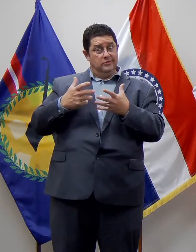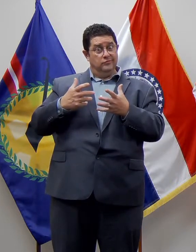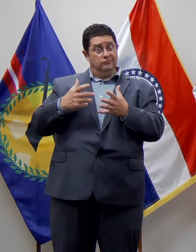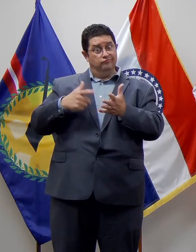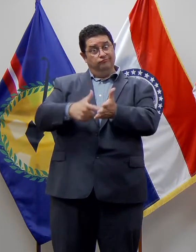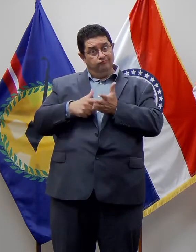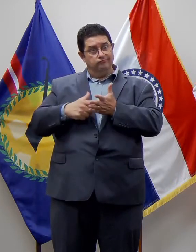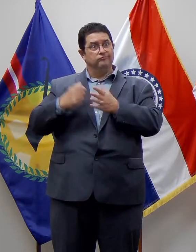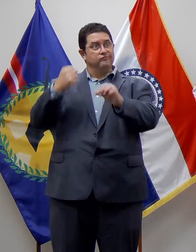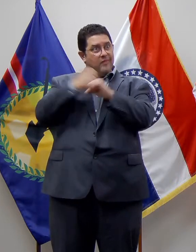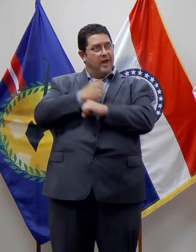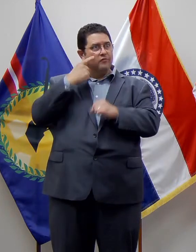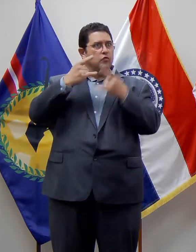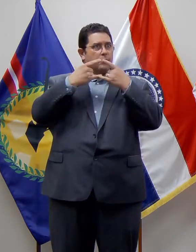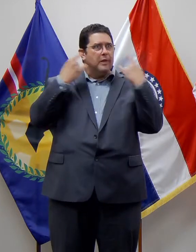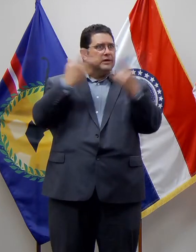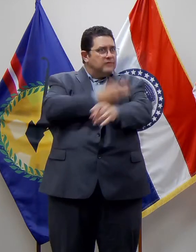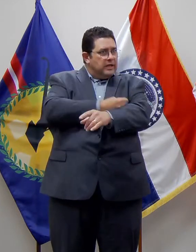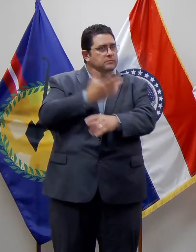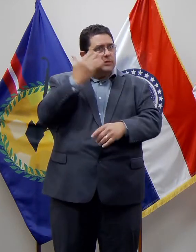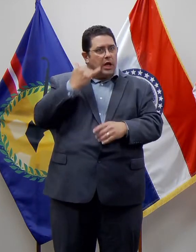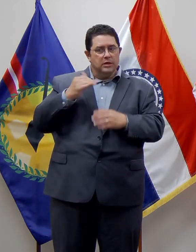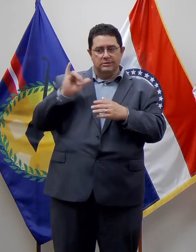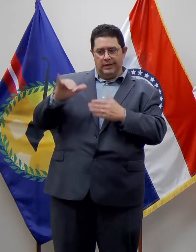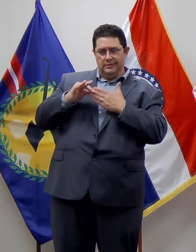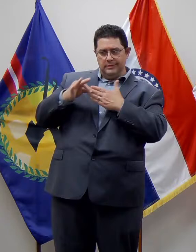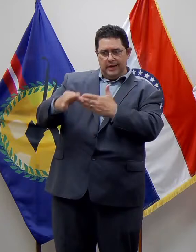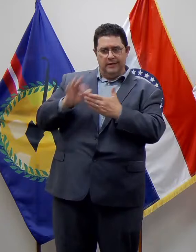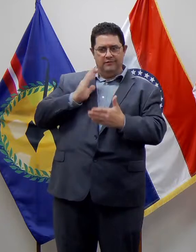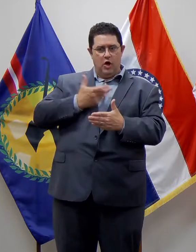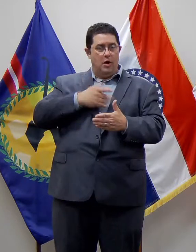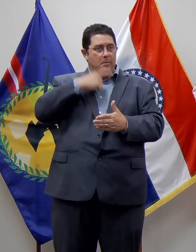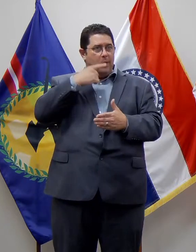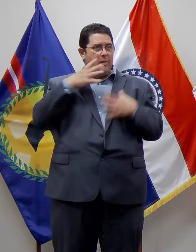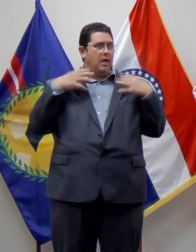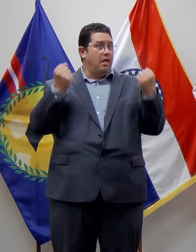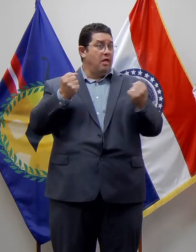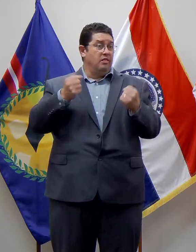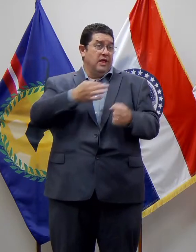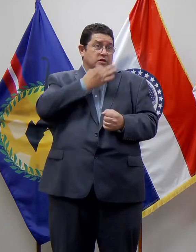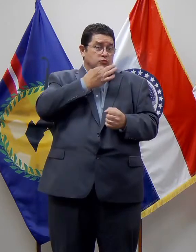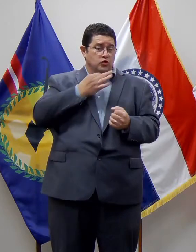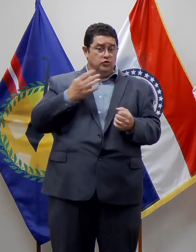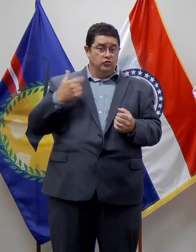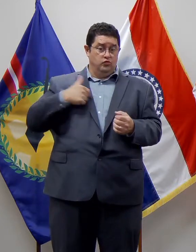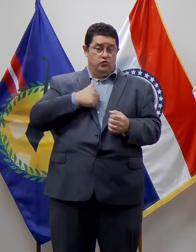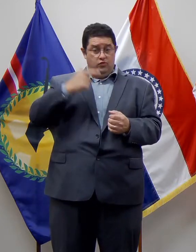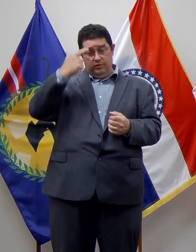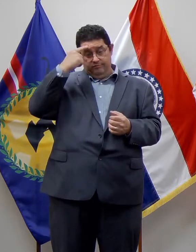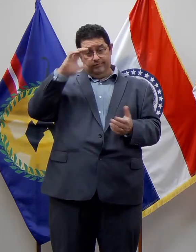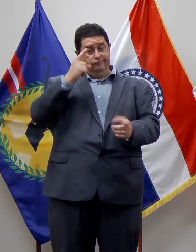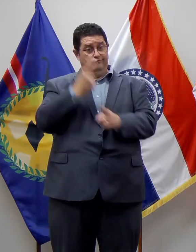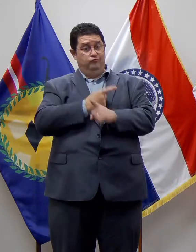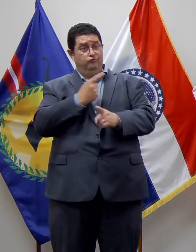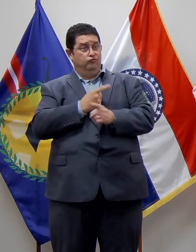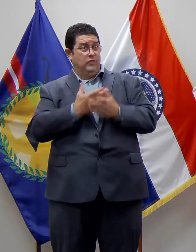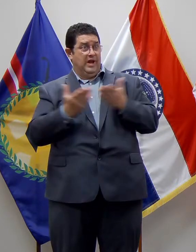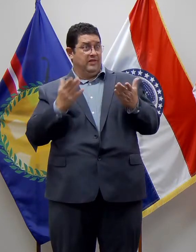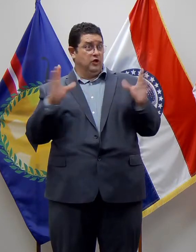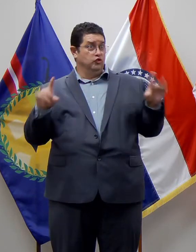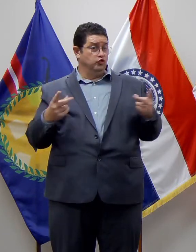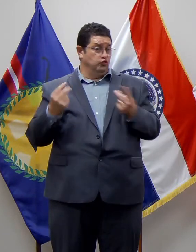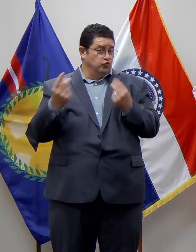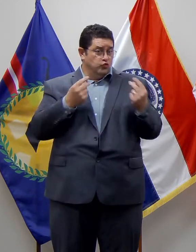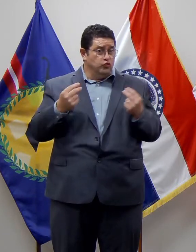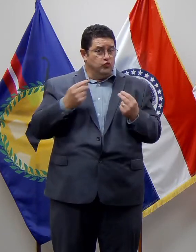vaccines because it's the guidance of our public health experts. We believe it's the right thing to do. And for the past 18 months,